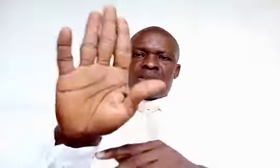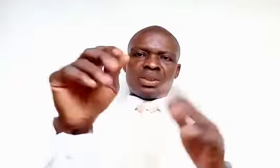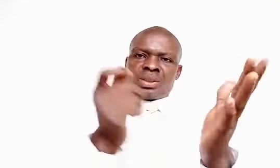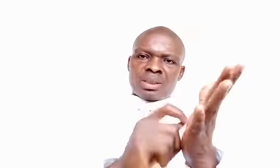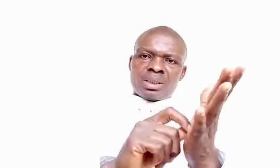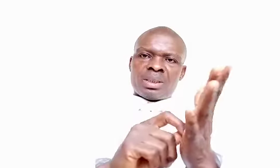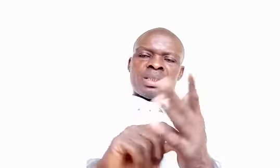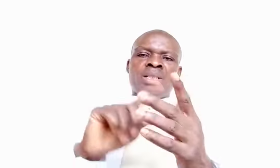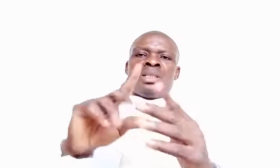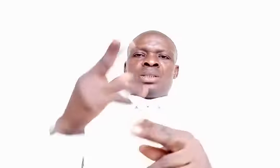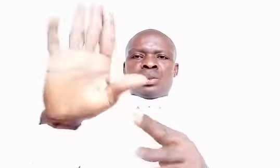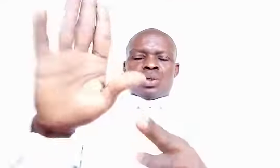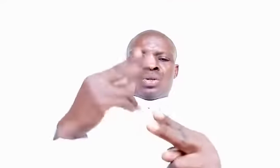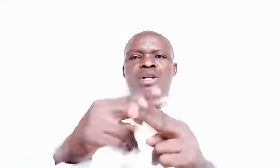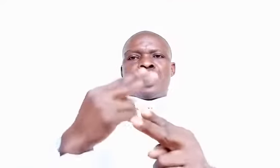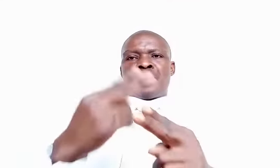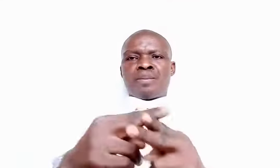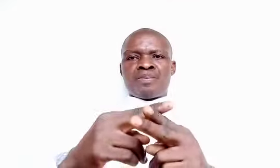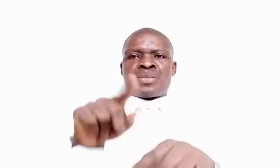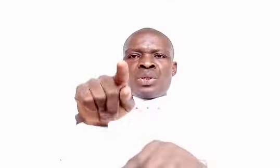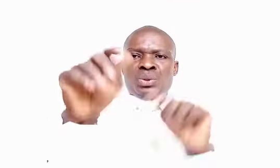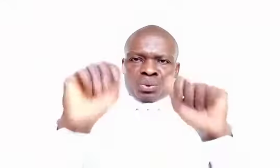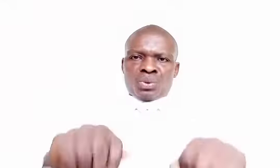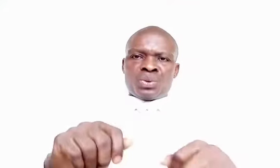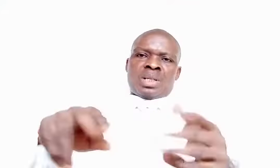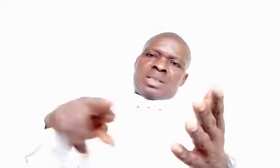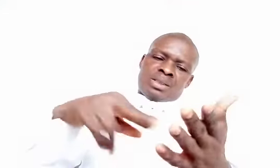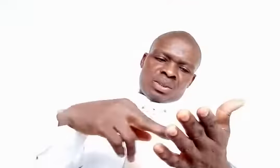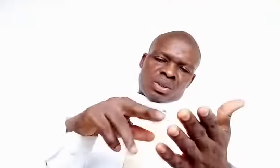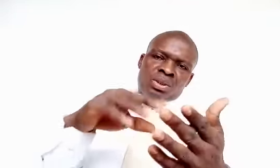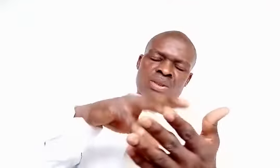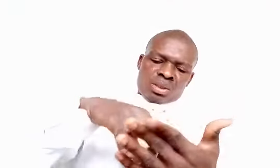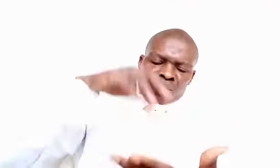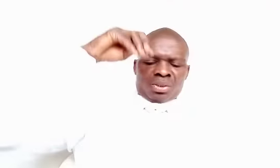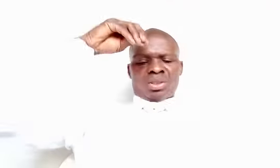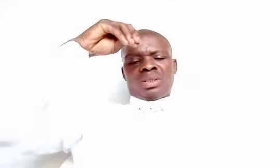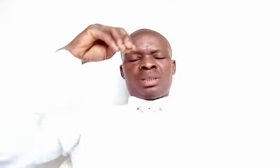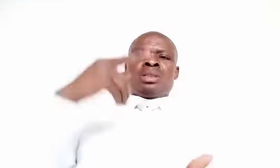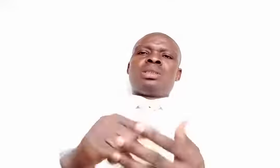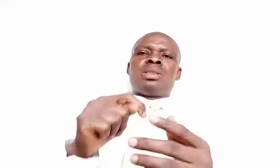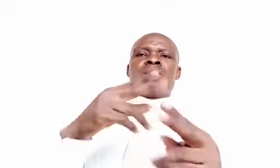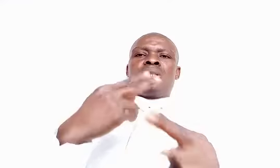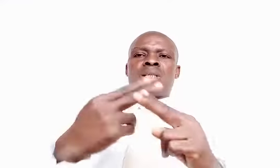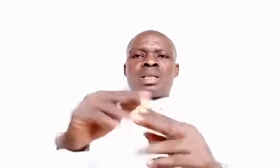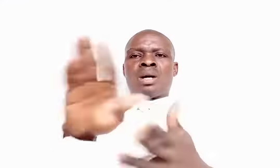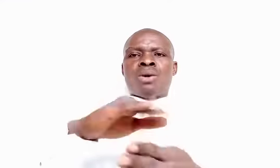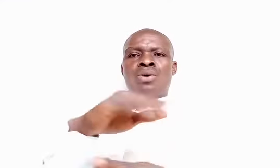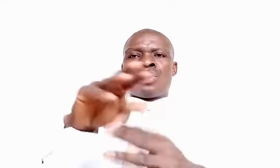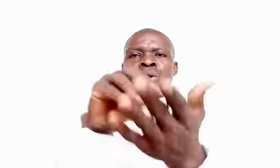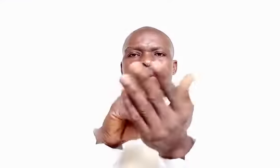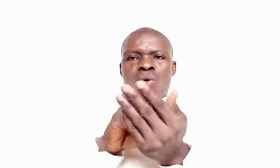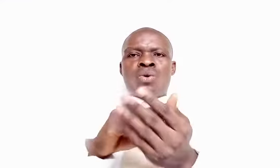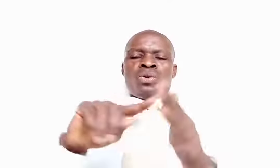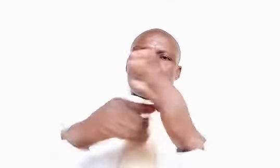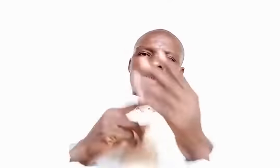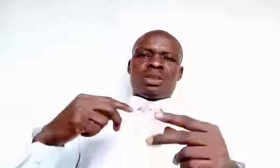Olu. You can study this letter on your own. This is where we are going to end our lesson today. Now, you